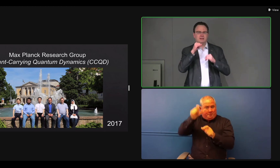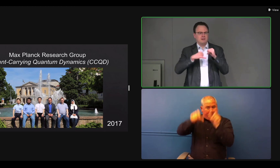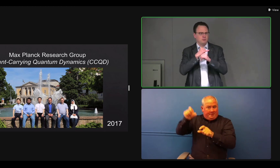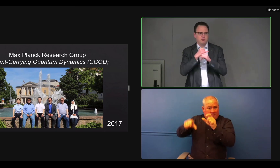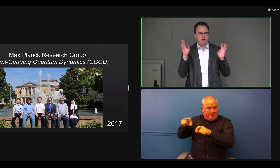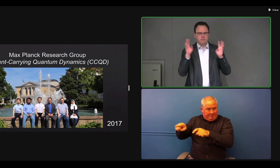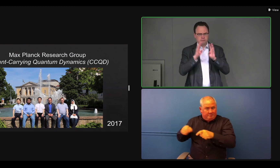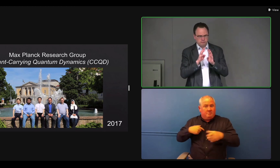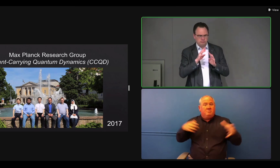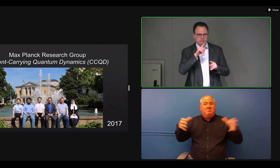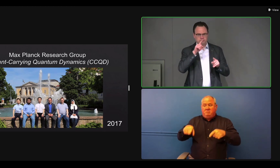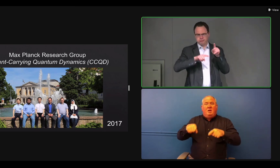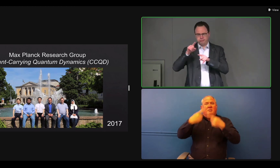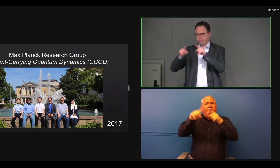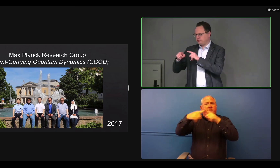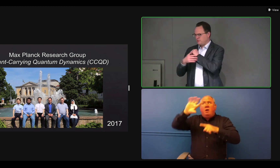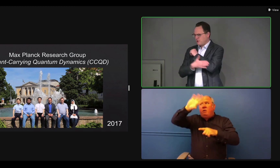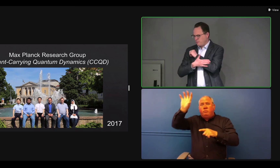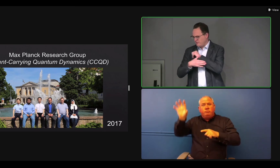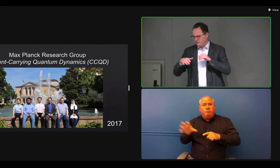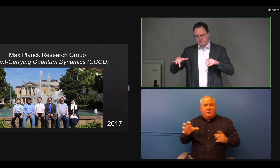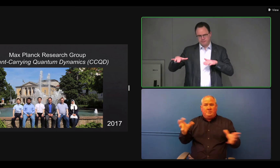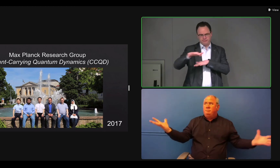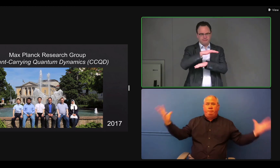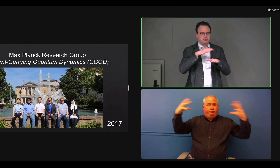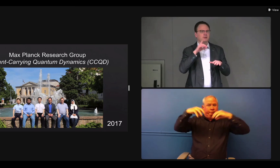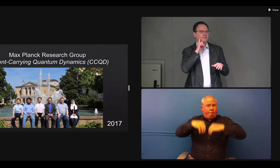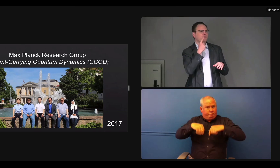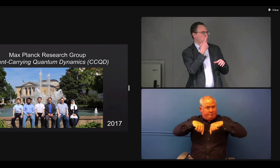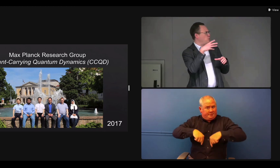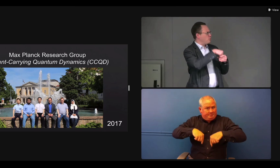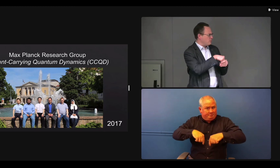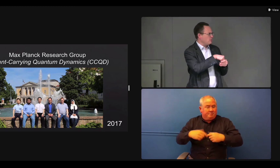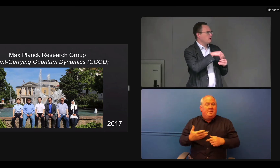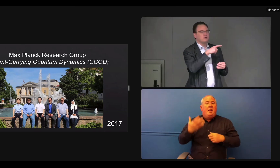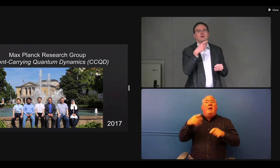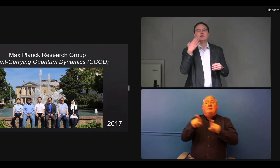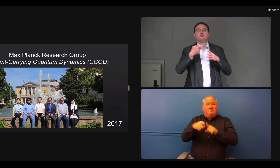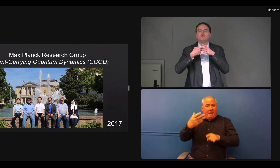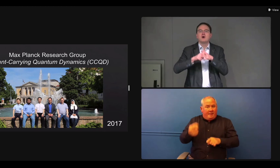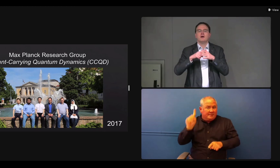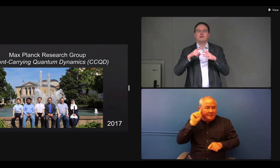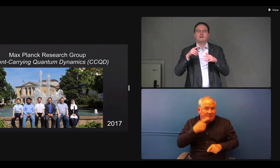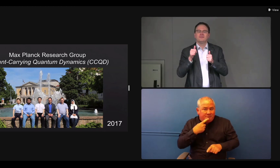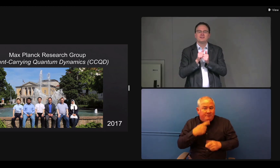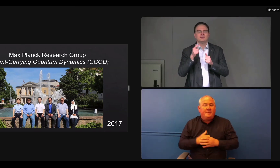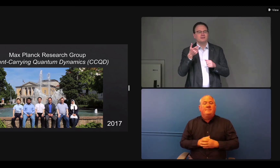This is the research group that I've worked with since 2017. They are all hearing individuals.